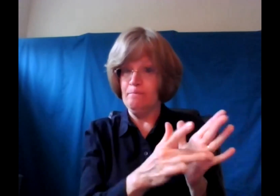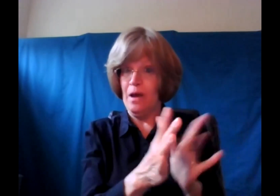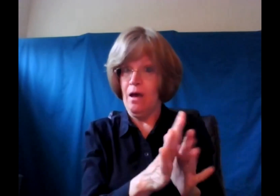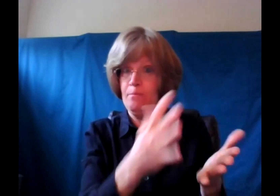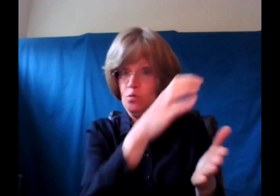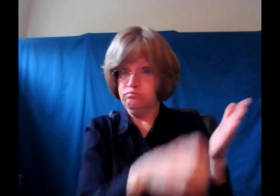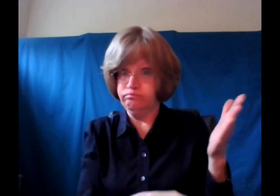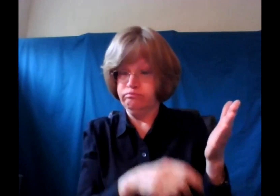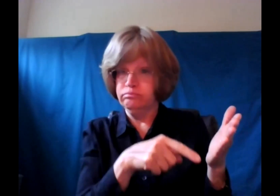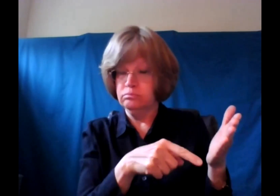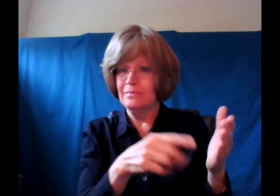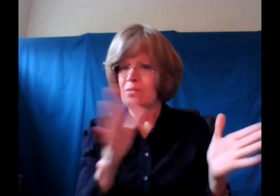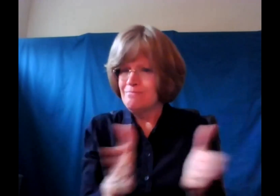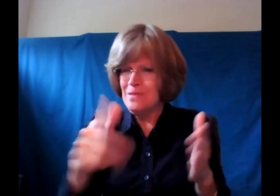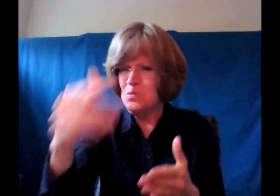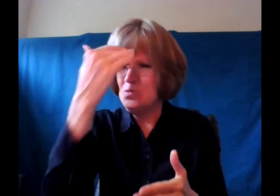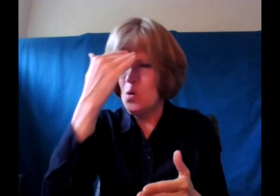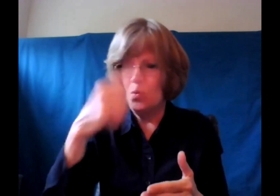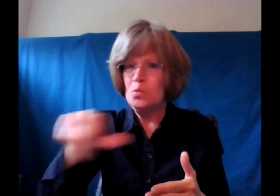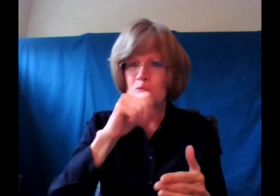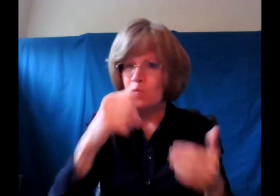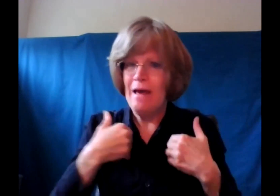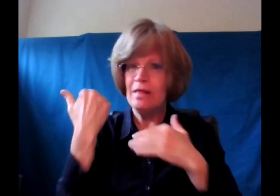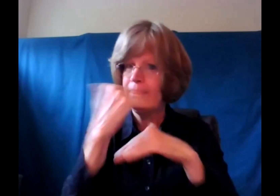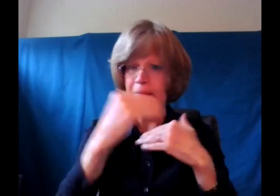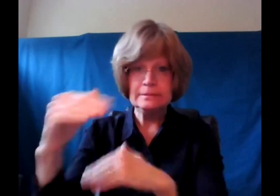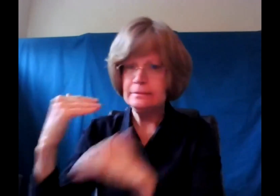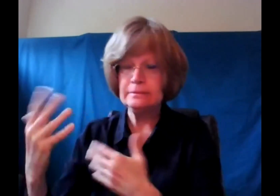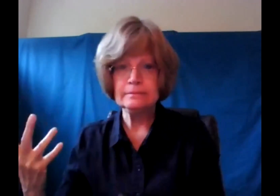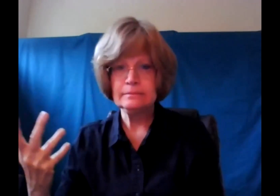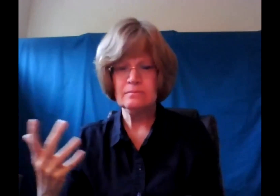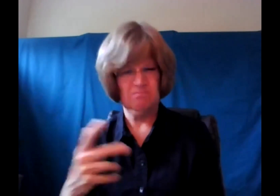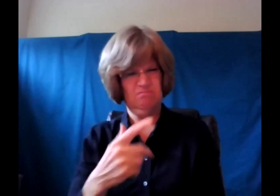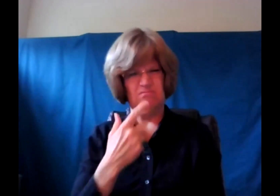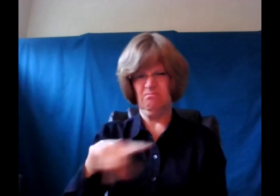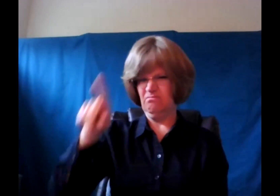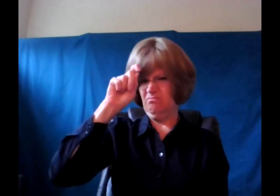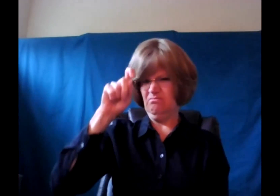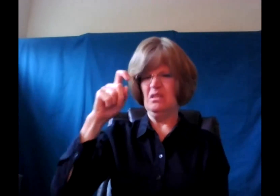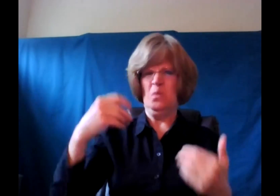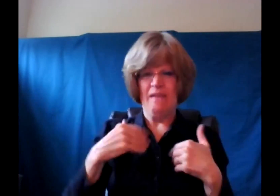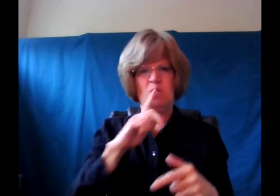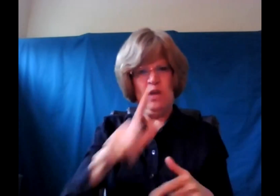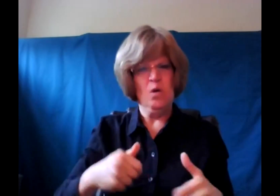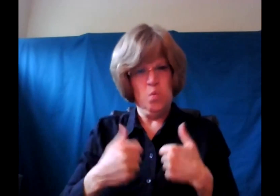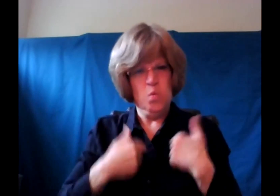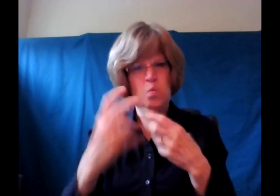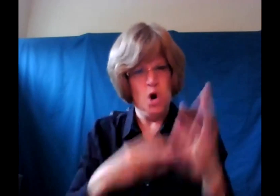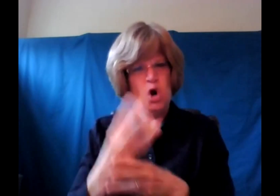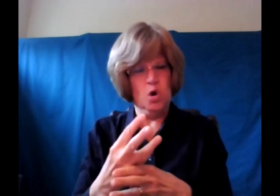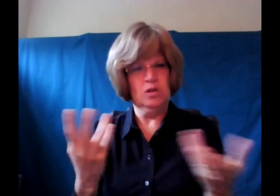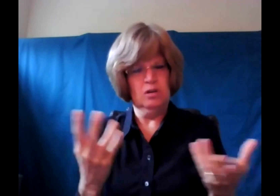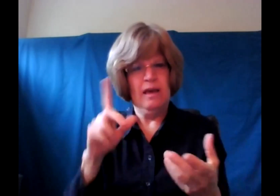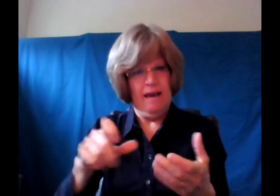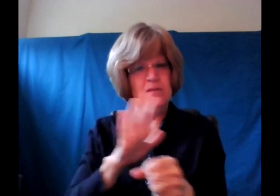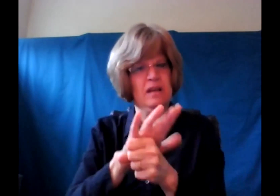I encourage you to know that you have no limitations. You say, that doesn't make sense. We live in a real world. We have to make sure we